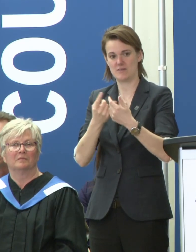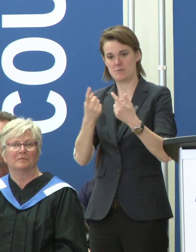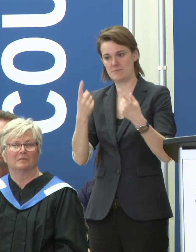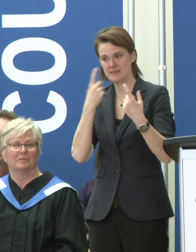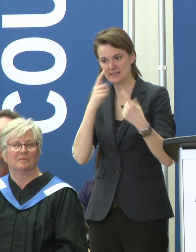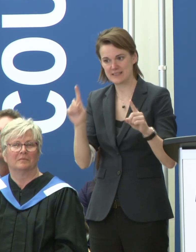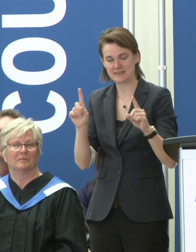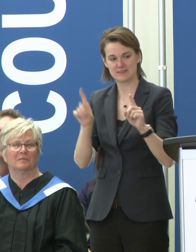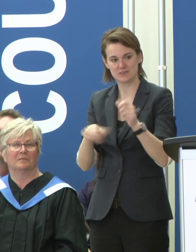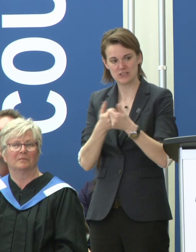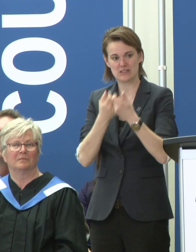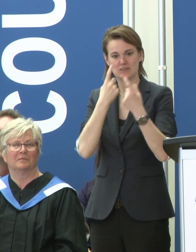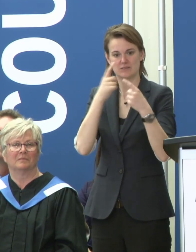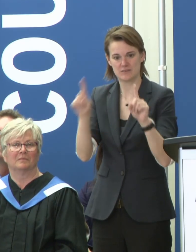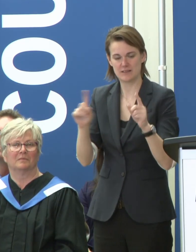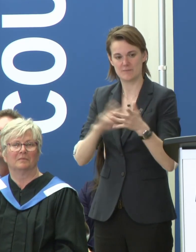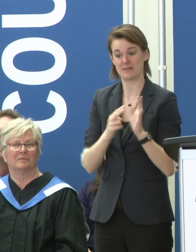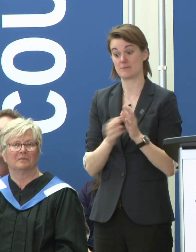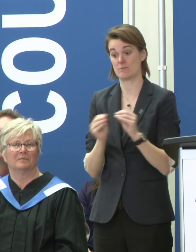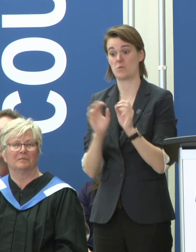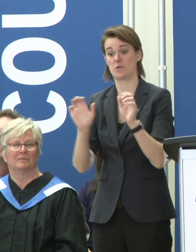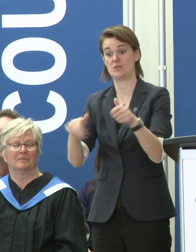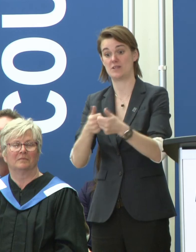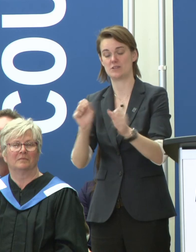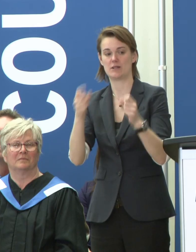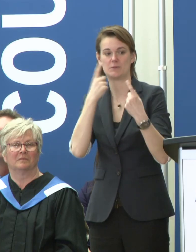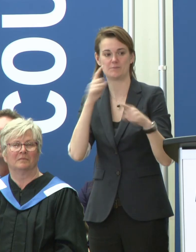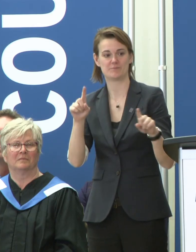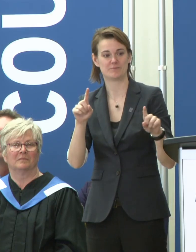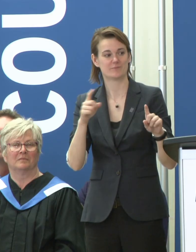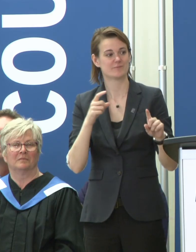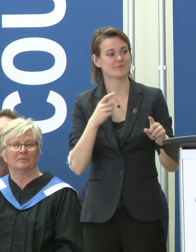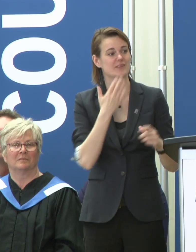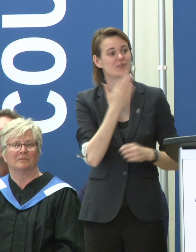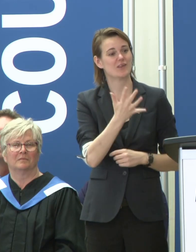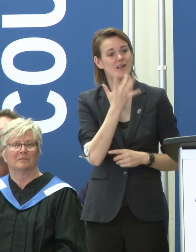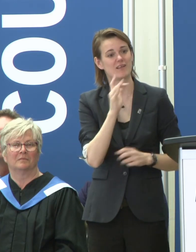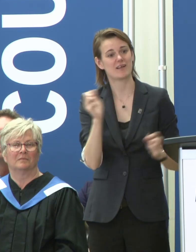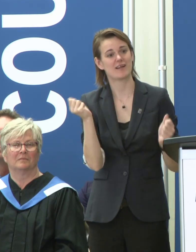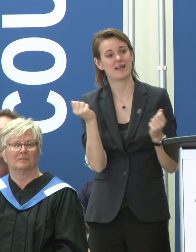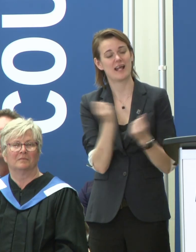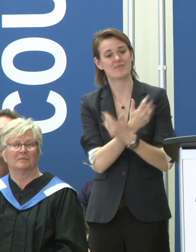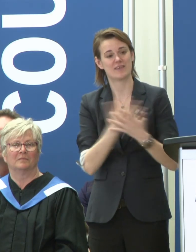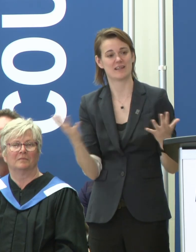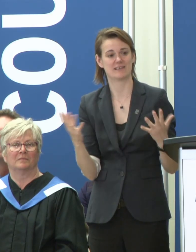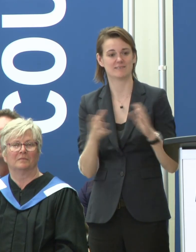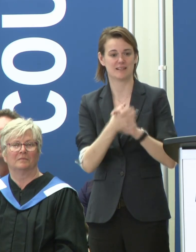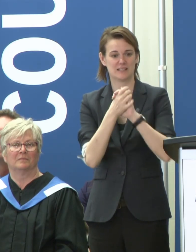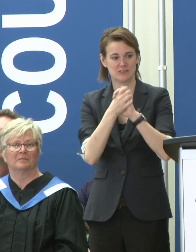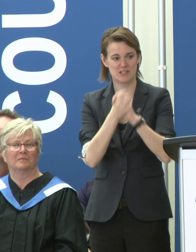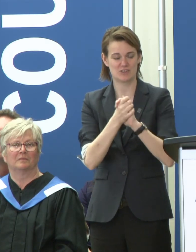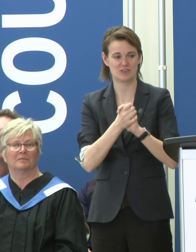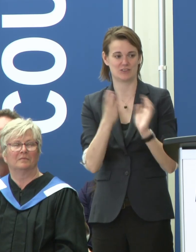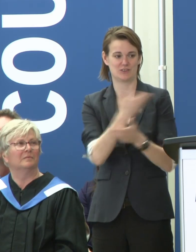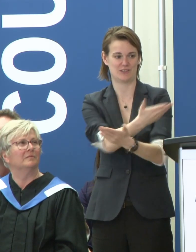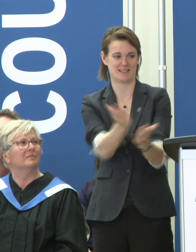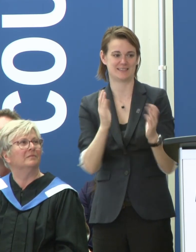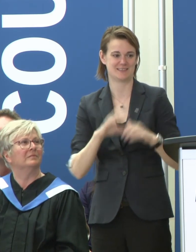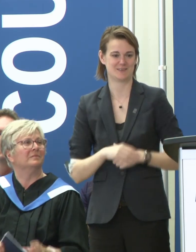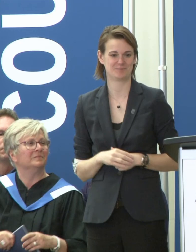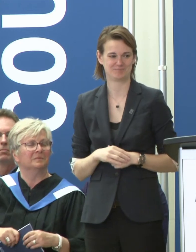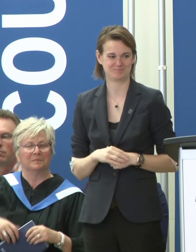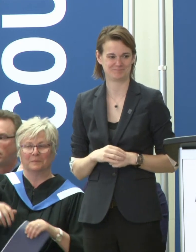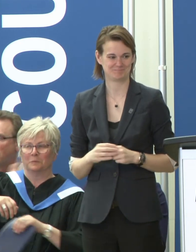you to keep pushing. I would like to wish everyone here today well in all of your future endeavors, and congratulations to the class of 2019.